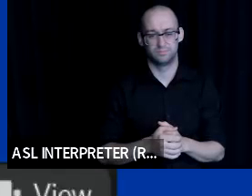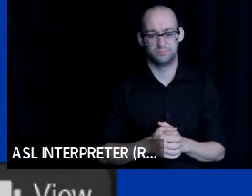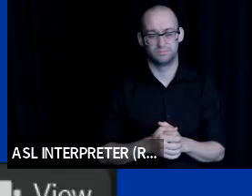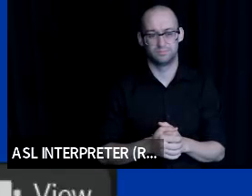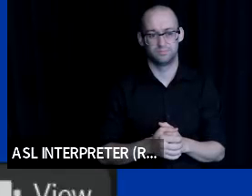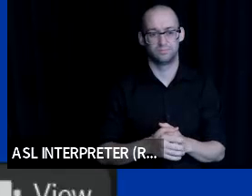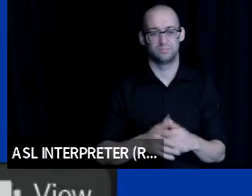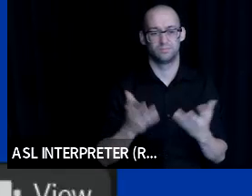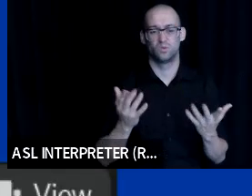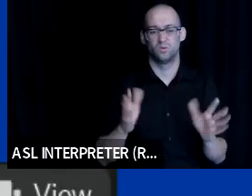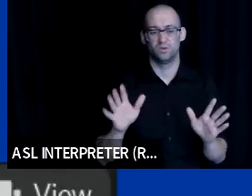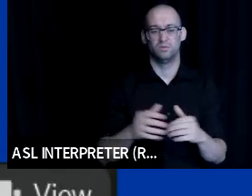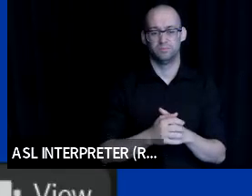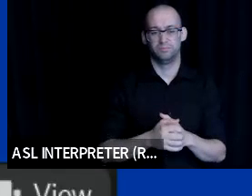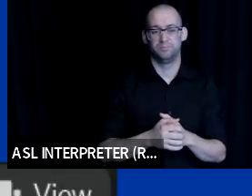Oh, thank you.